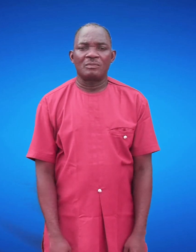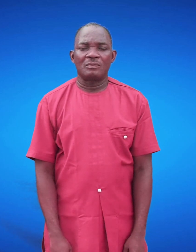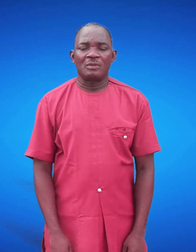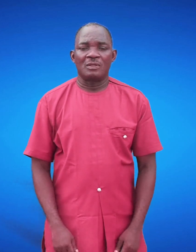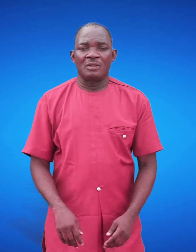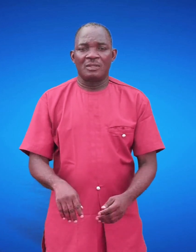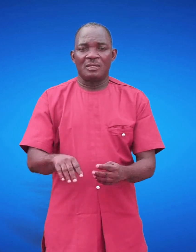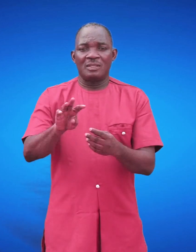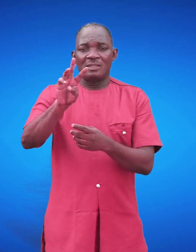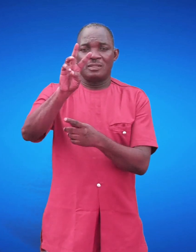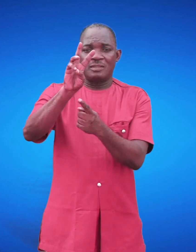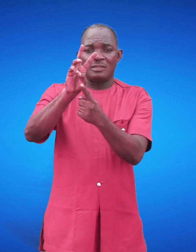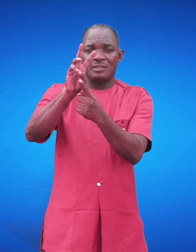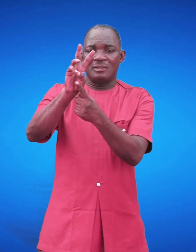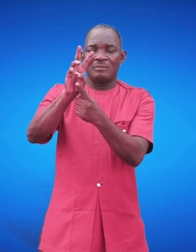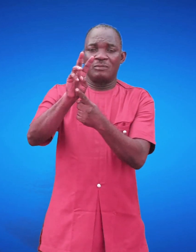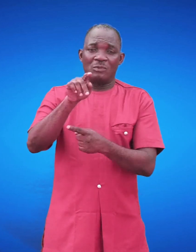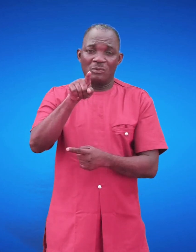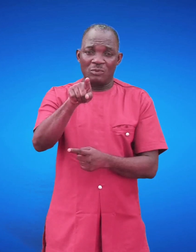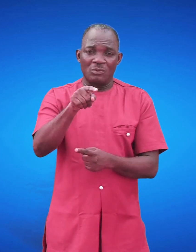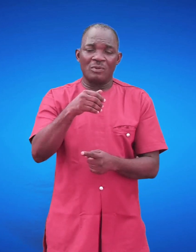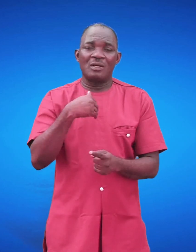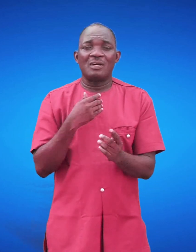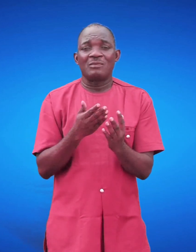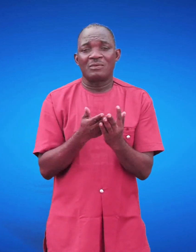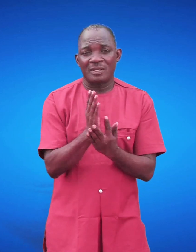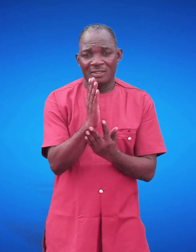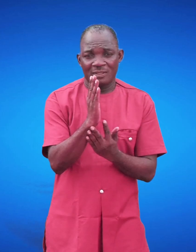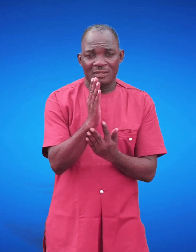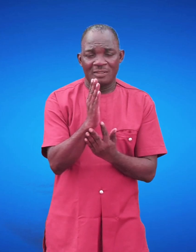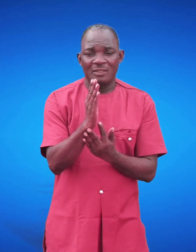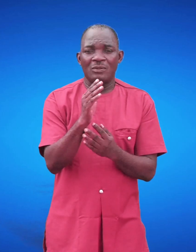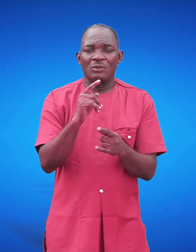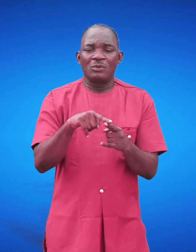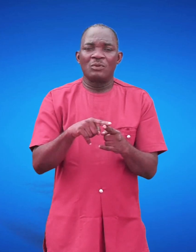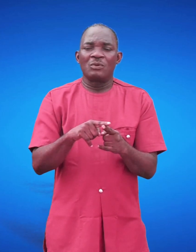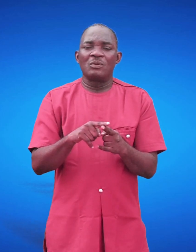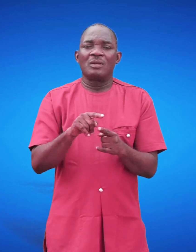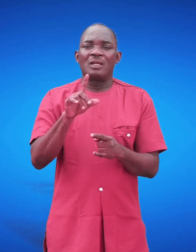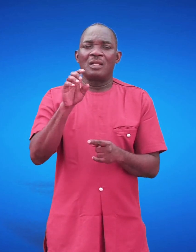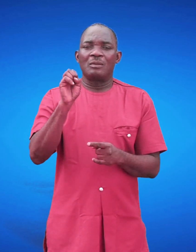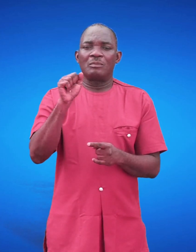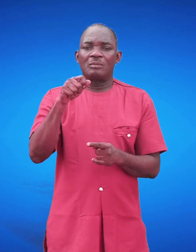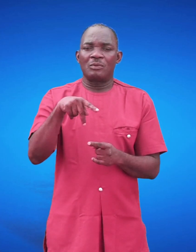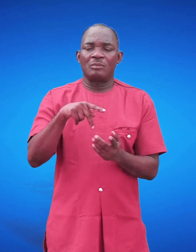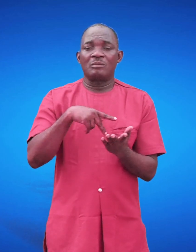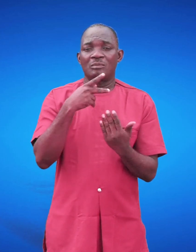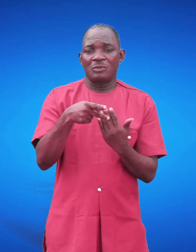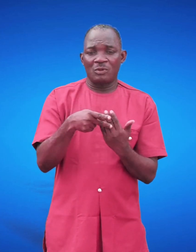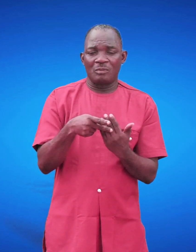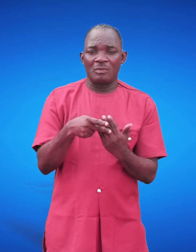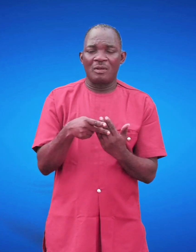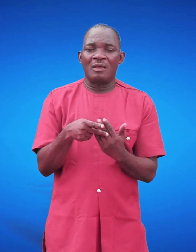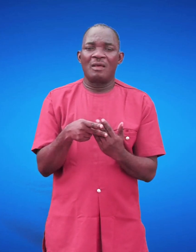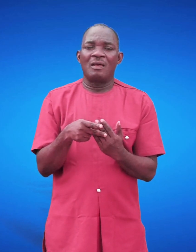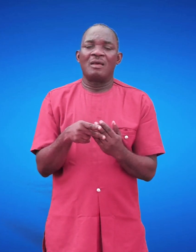6. You have the right to LEAP programs fair assessment